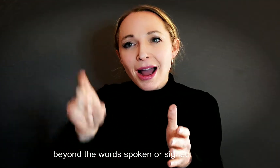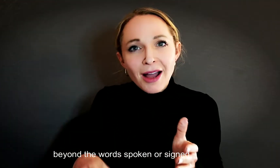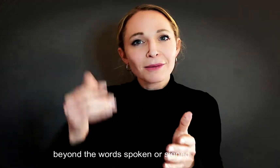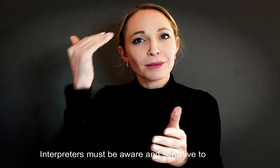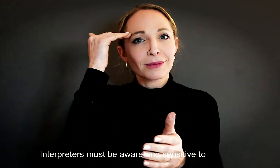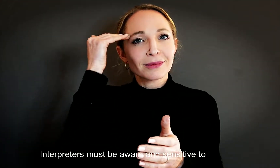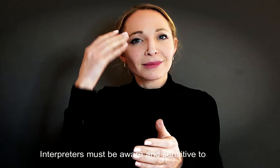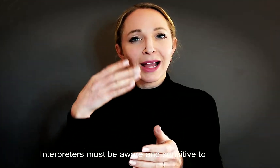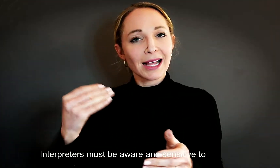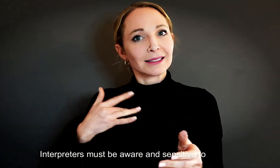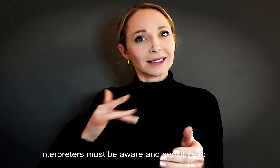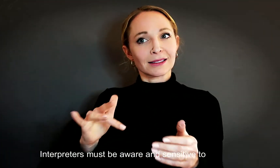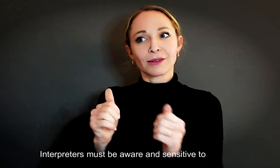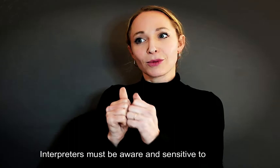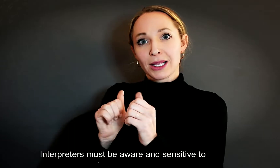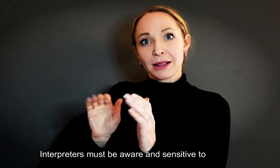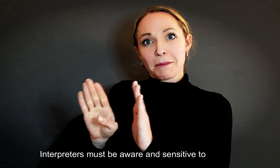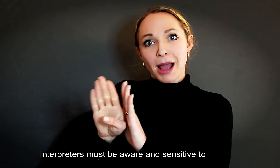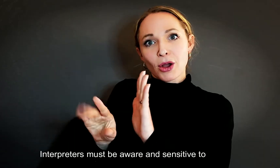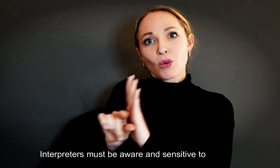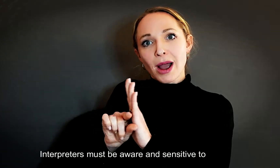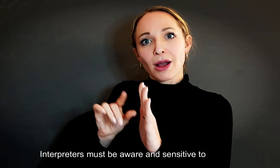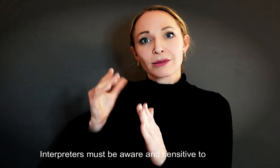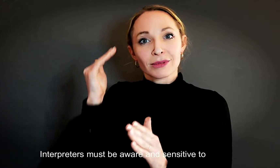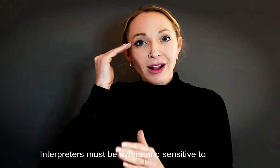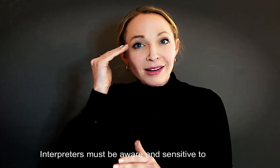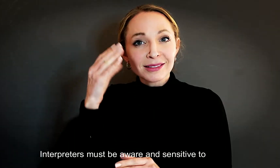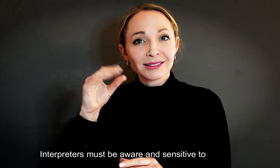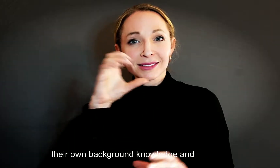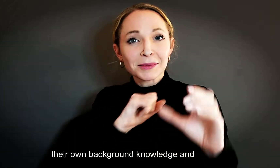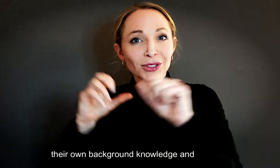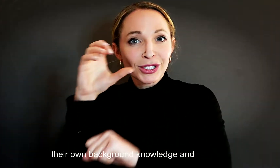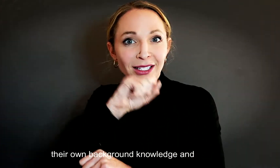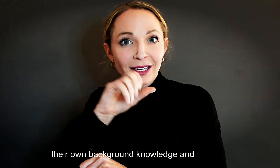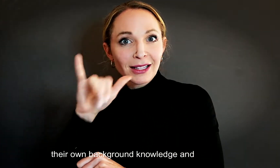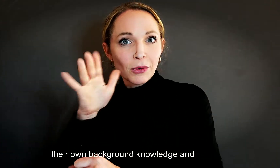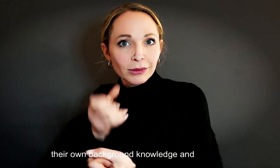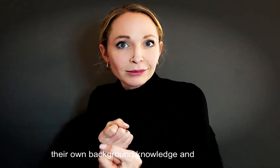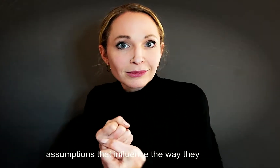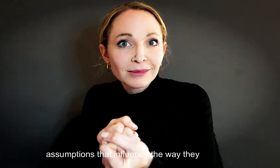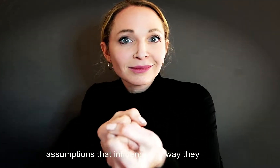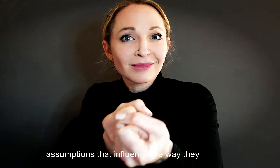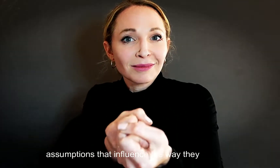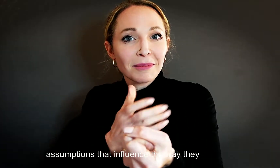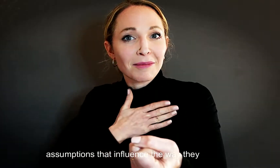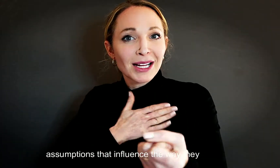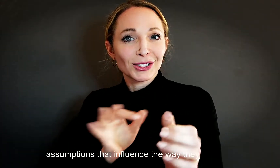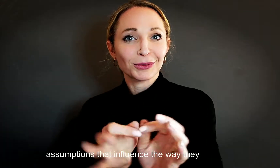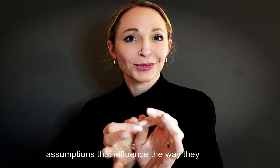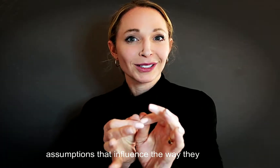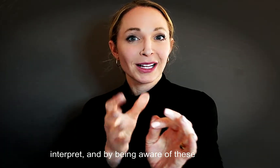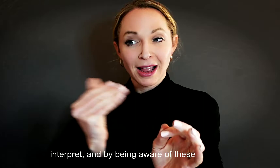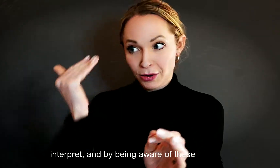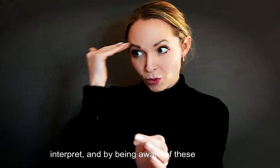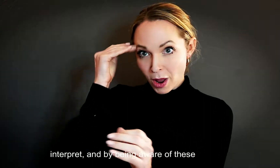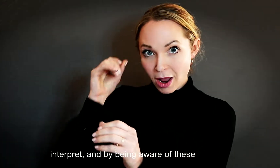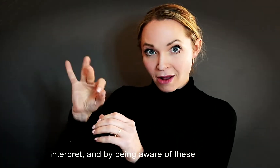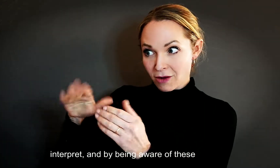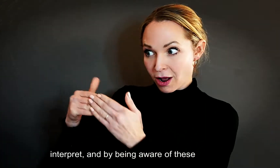signed. Interpreters must be aware and sensitive to their own background knowledge and assumptions that influence the way they interpret. And